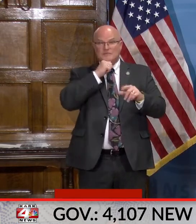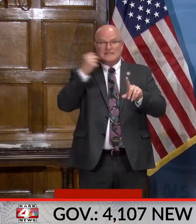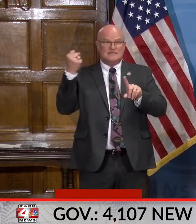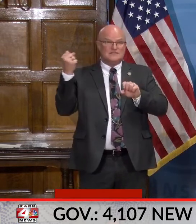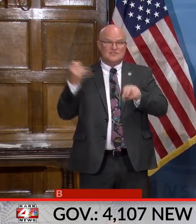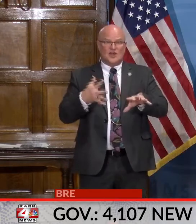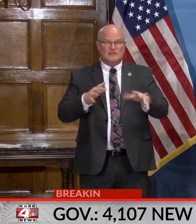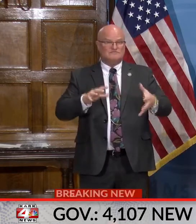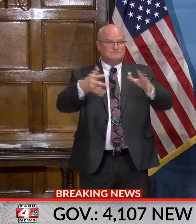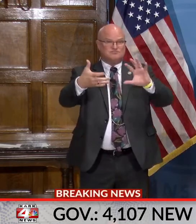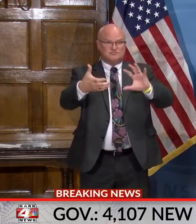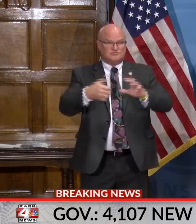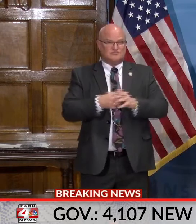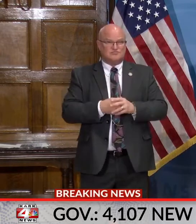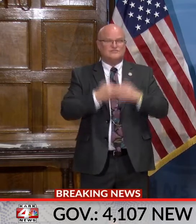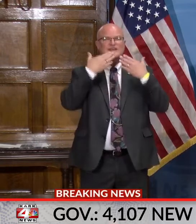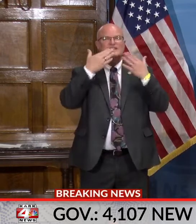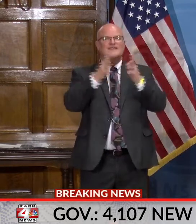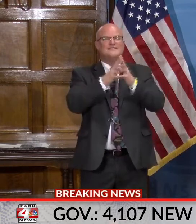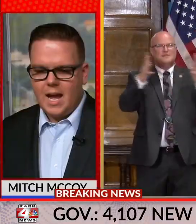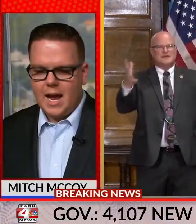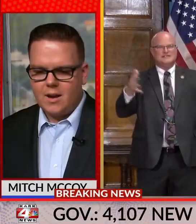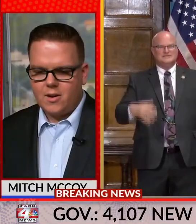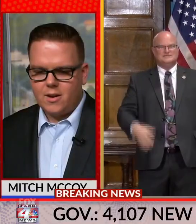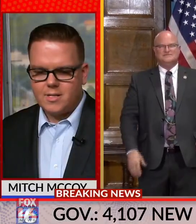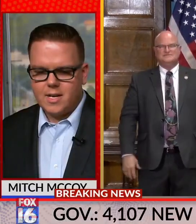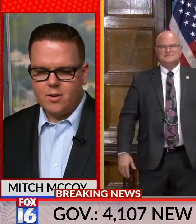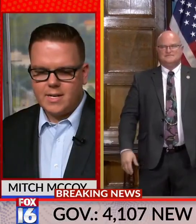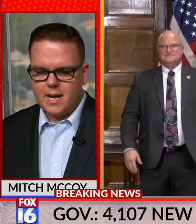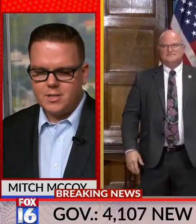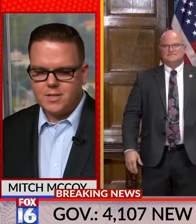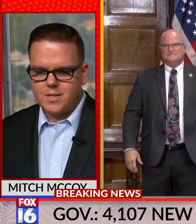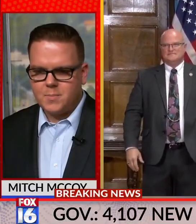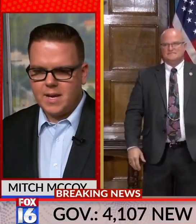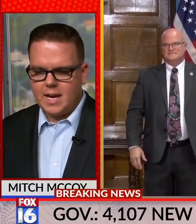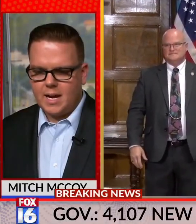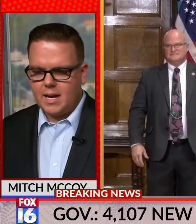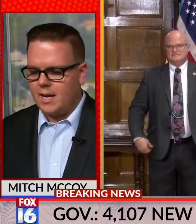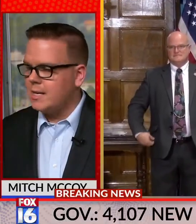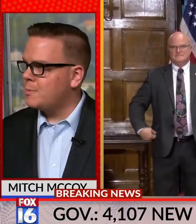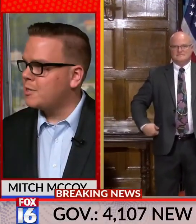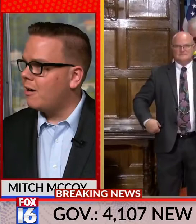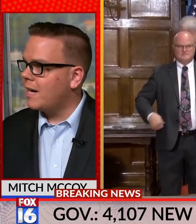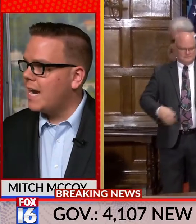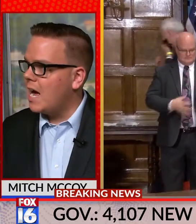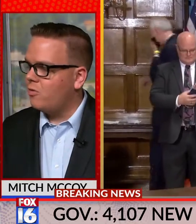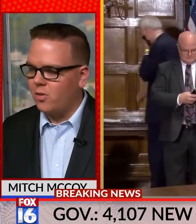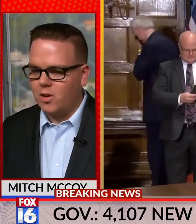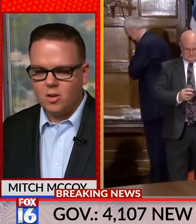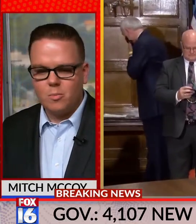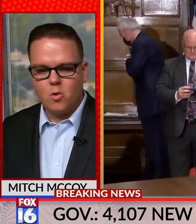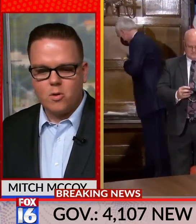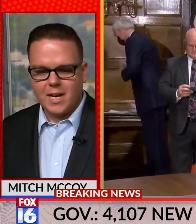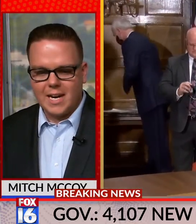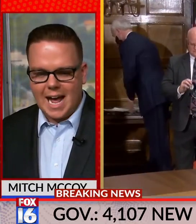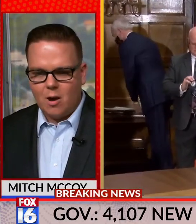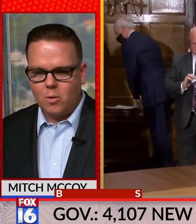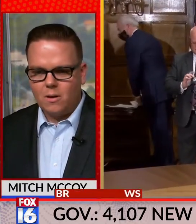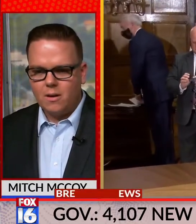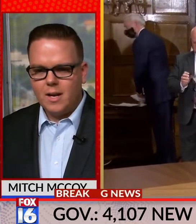delays or disruption. Thank you very much. And there is Governor Asa Hutchinson speaking. He's been talking now for a little more than